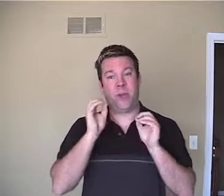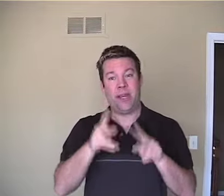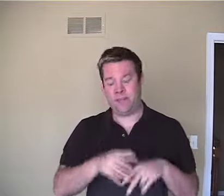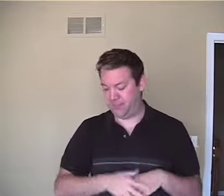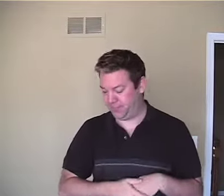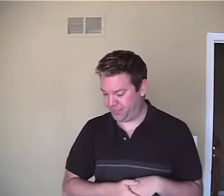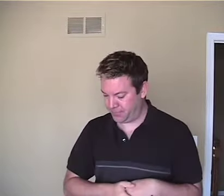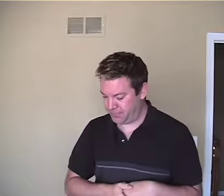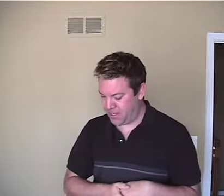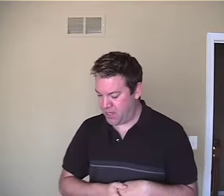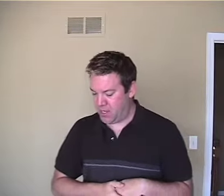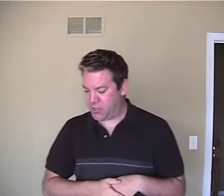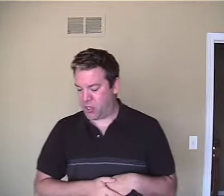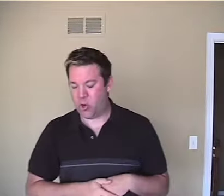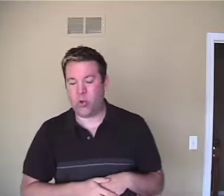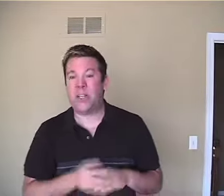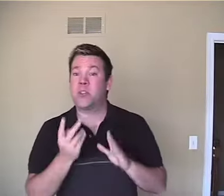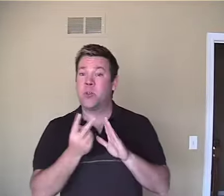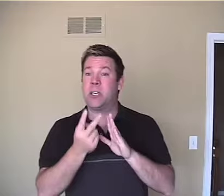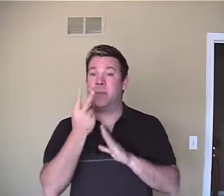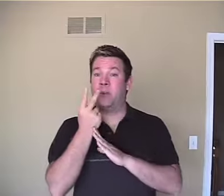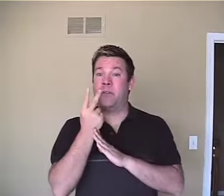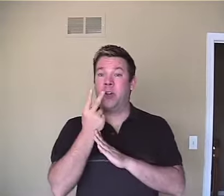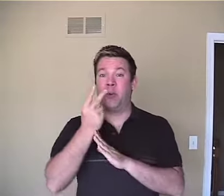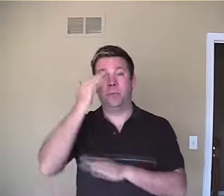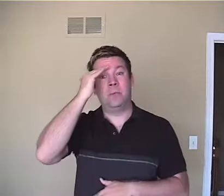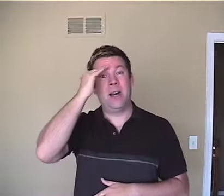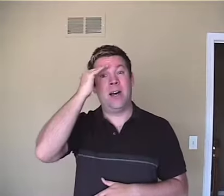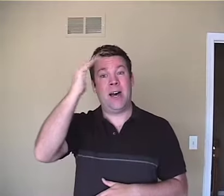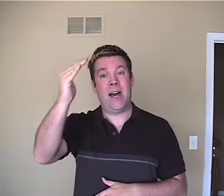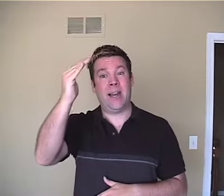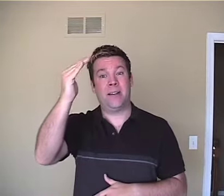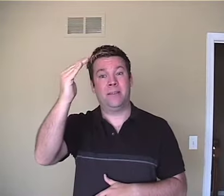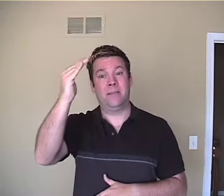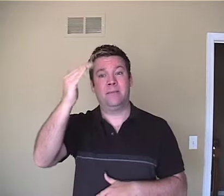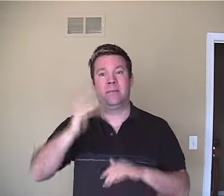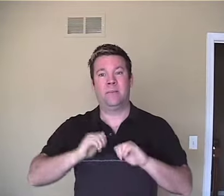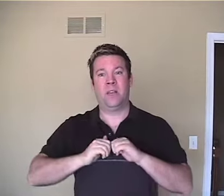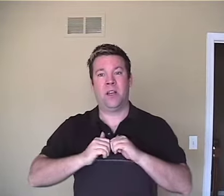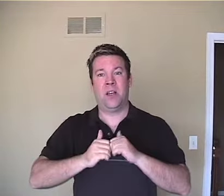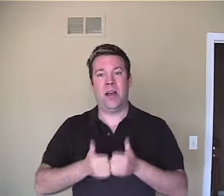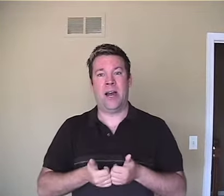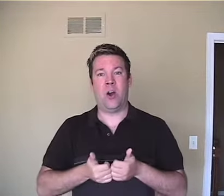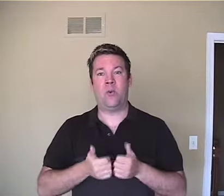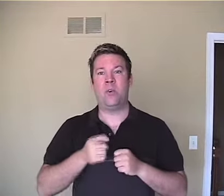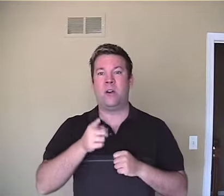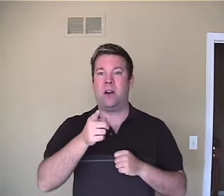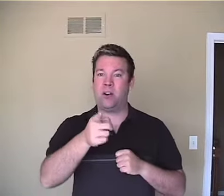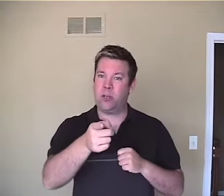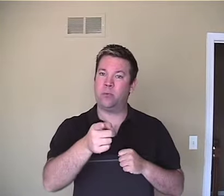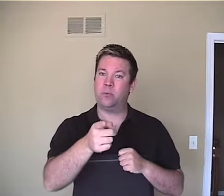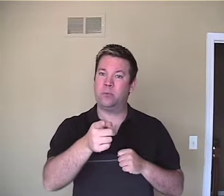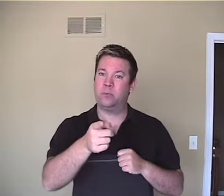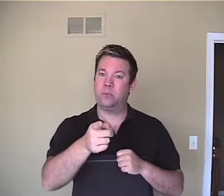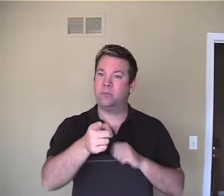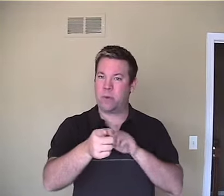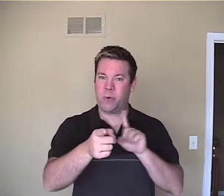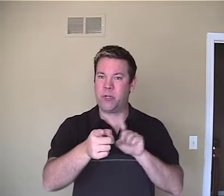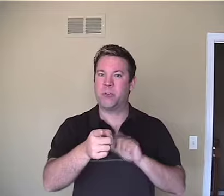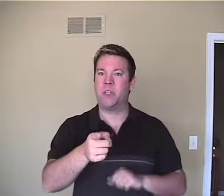okay? So let's do a little bit of review. Hi. How are you? Remember, we don't do the